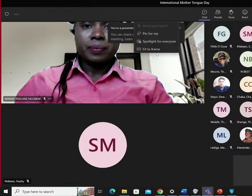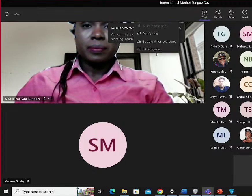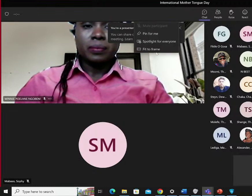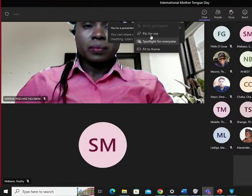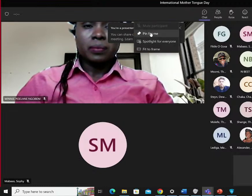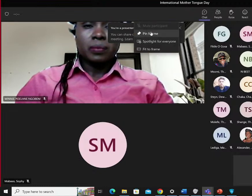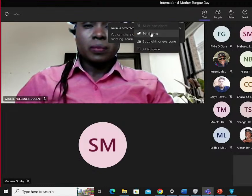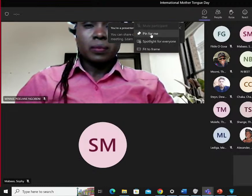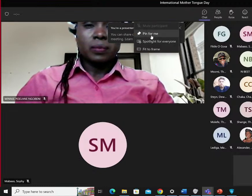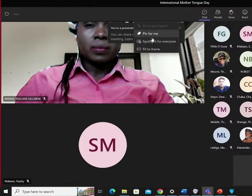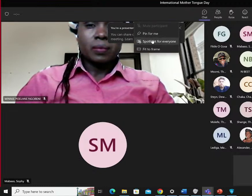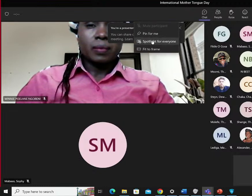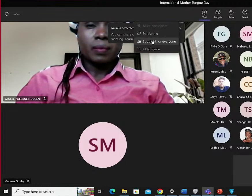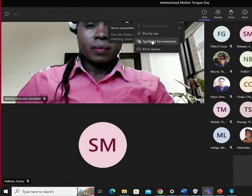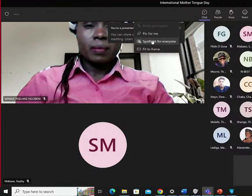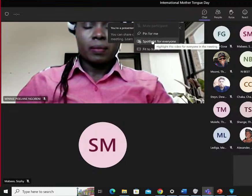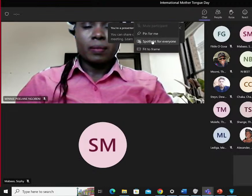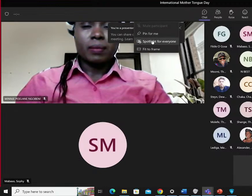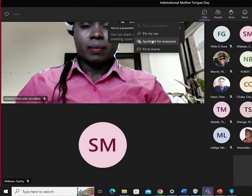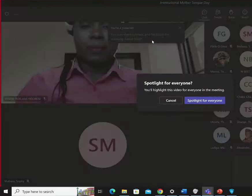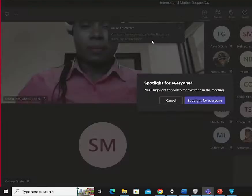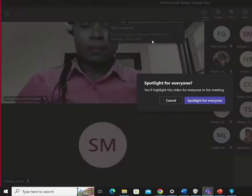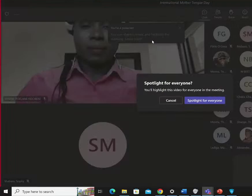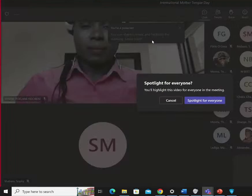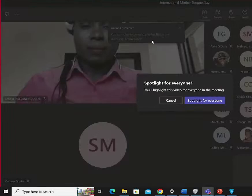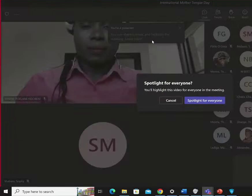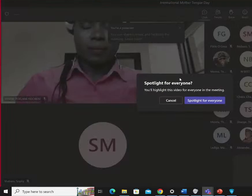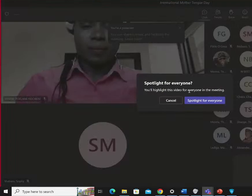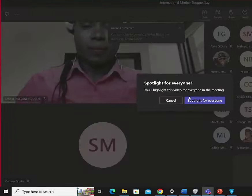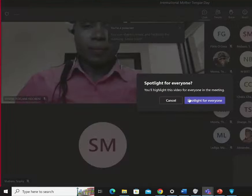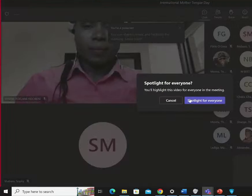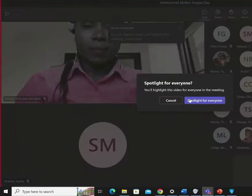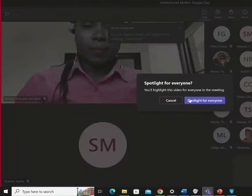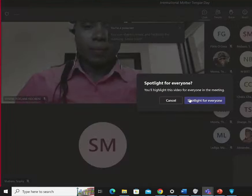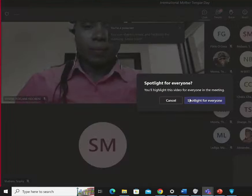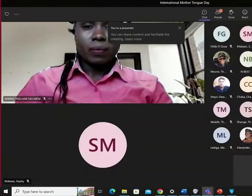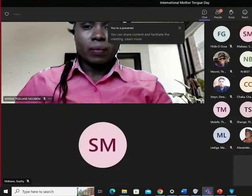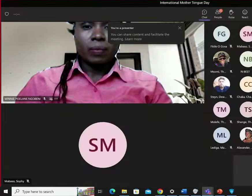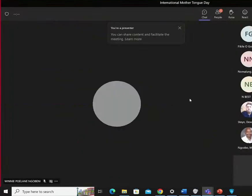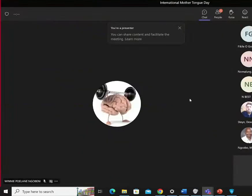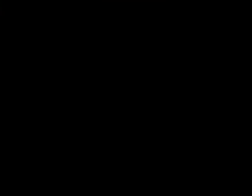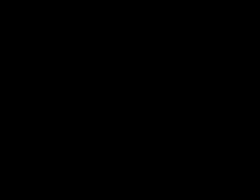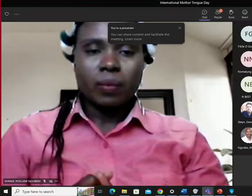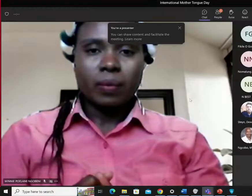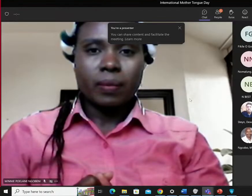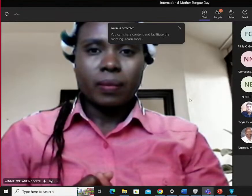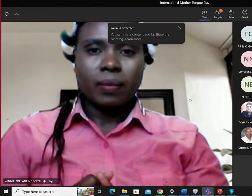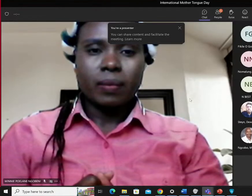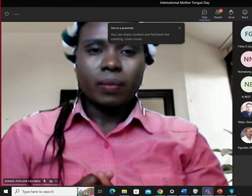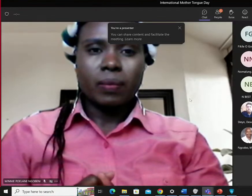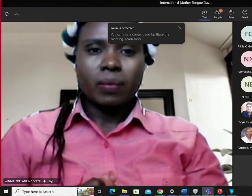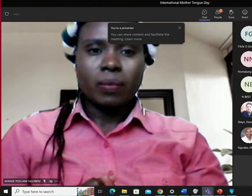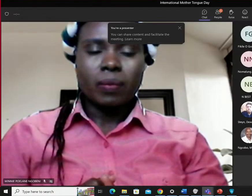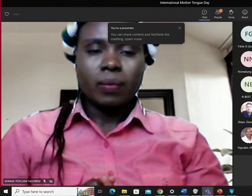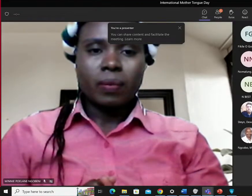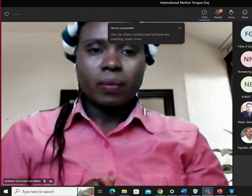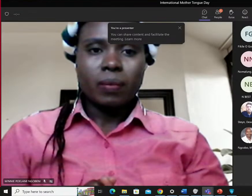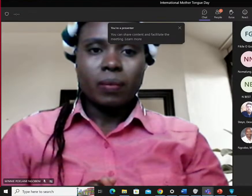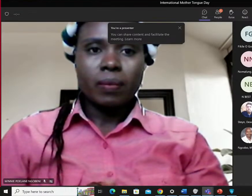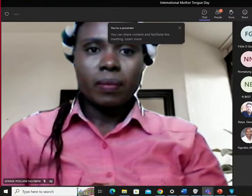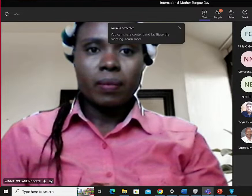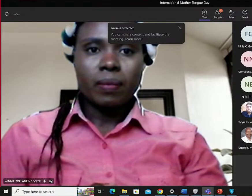Ndithe kuwe nontulo ndanke, ndibeleke nontulo, ndibeleke nontulo, ndibeleke nangoku.